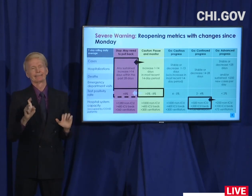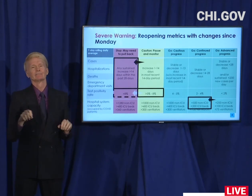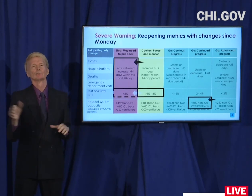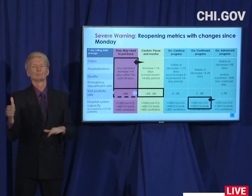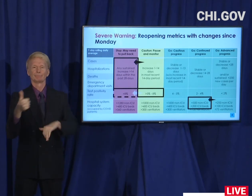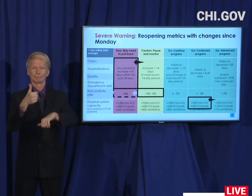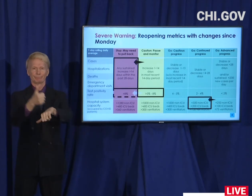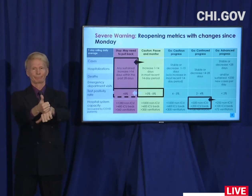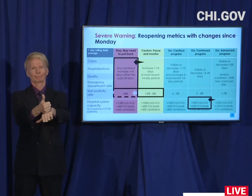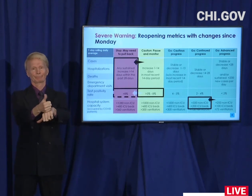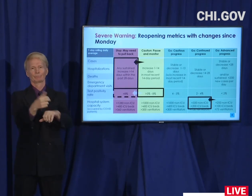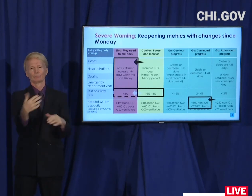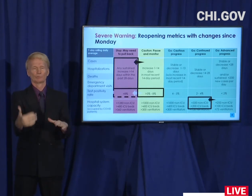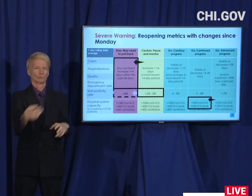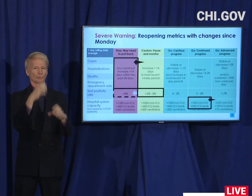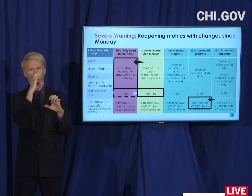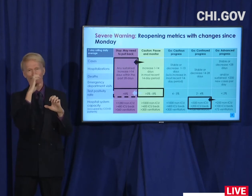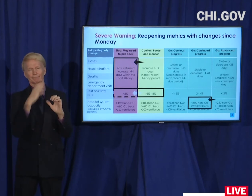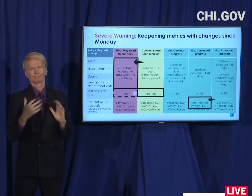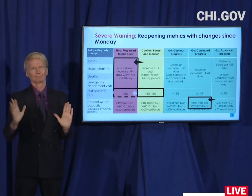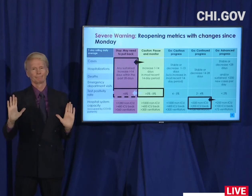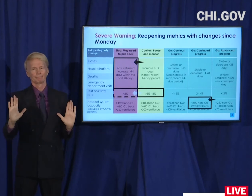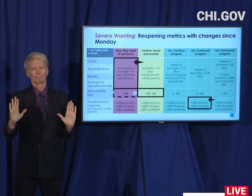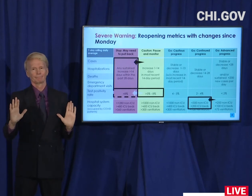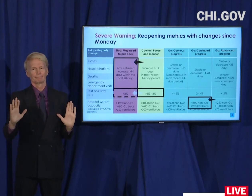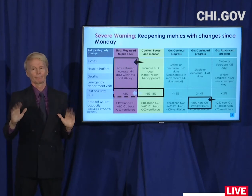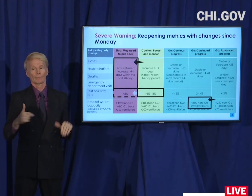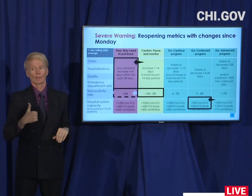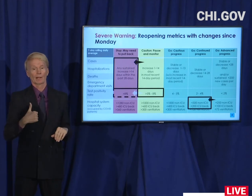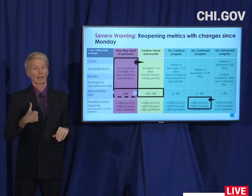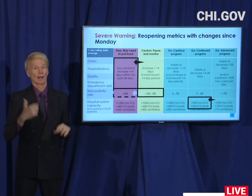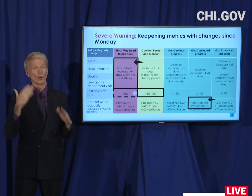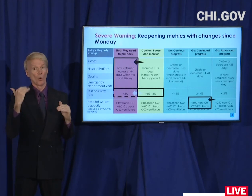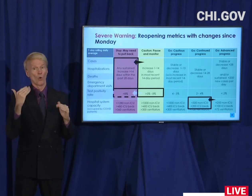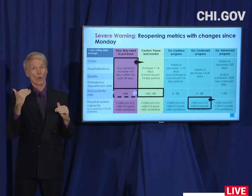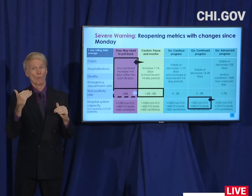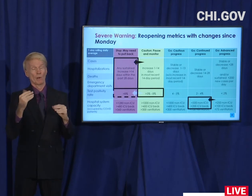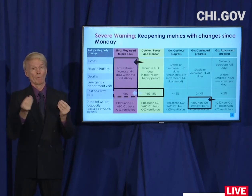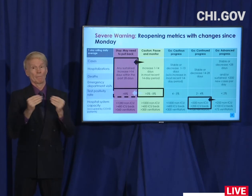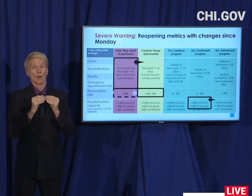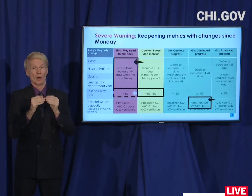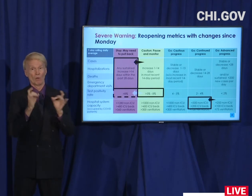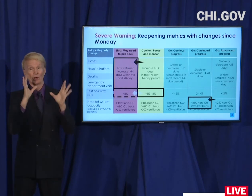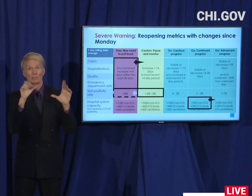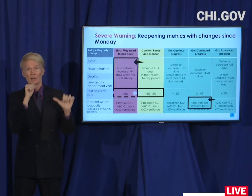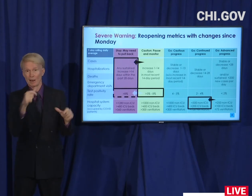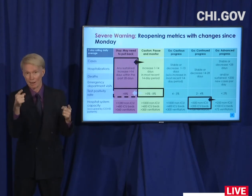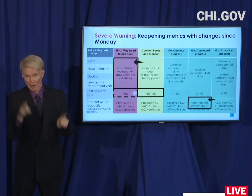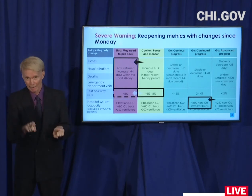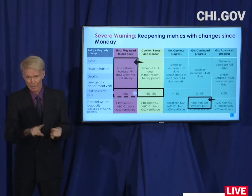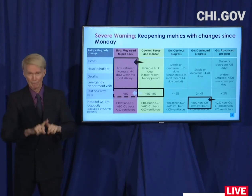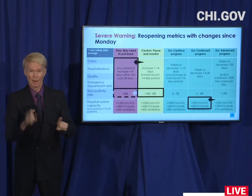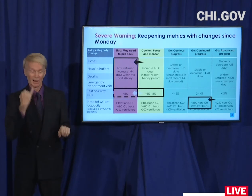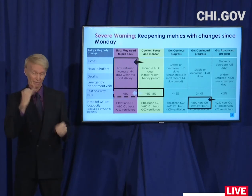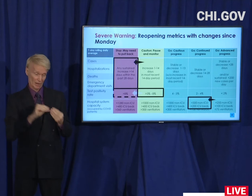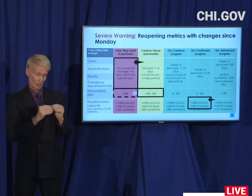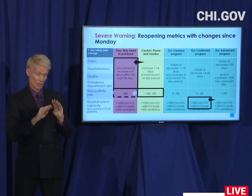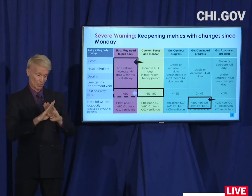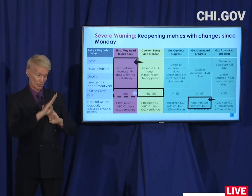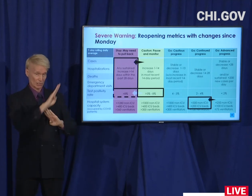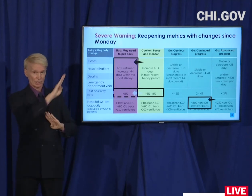in. Again, I'm hoping we don't need to, put those further things in. But if we continue to see those